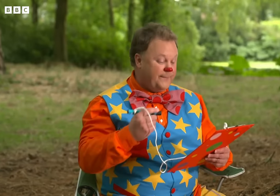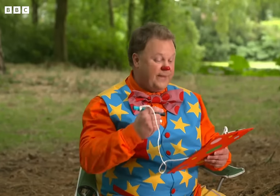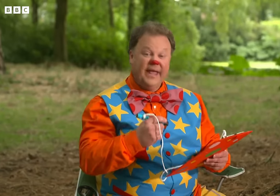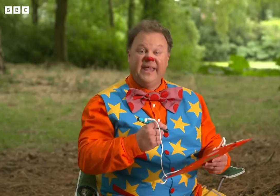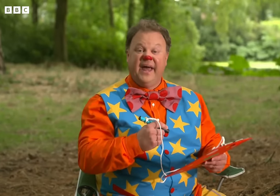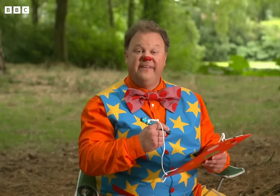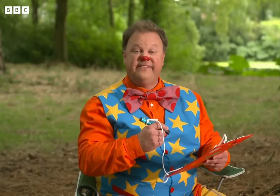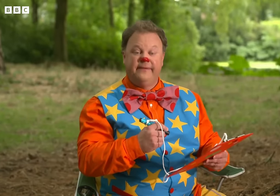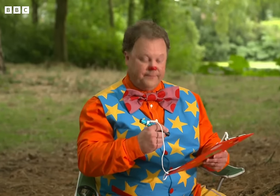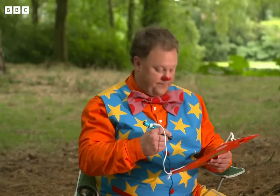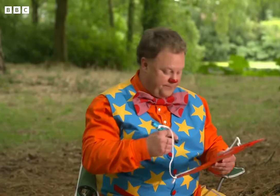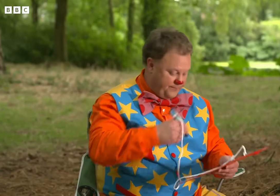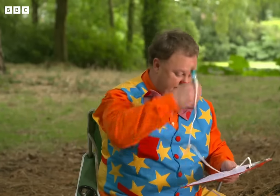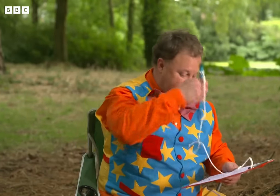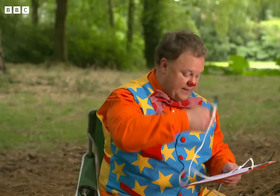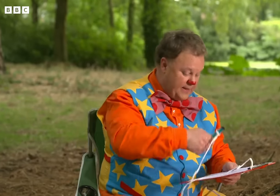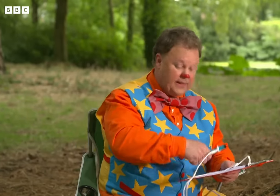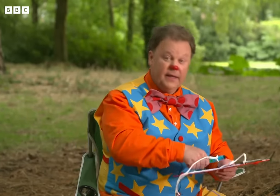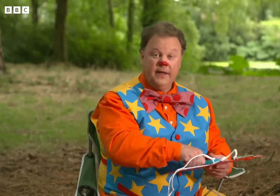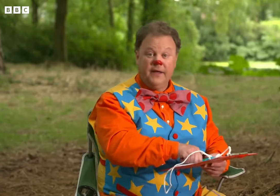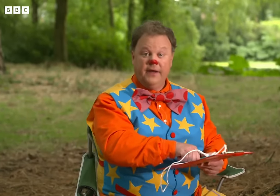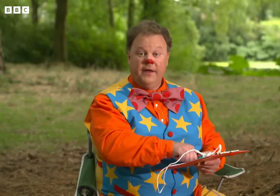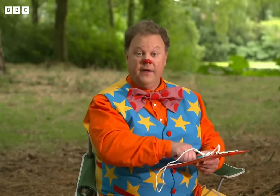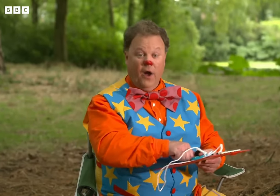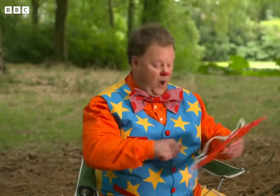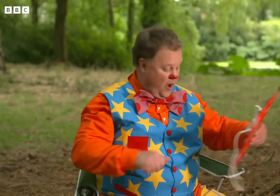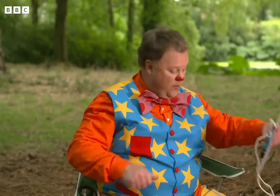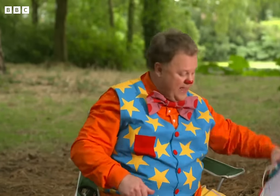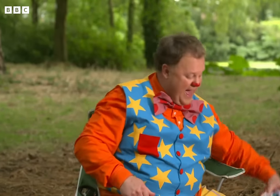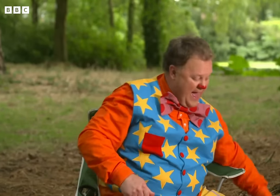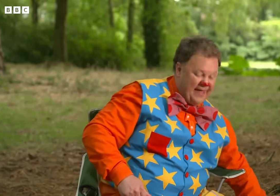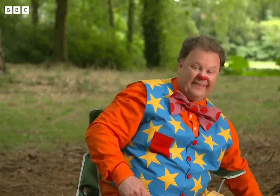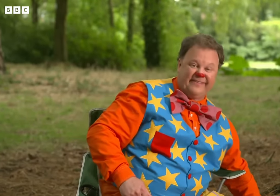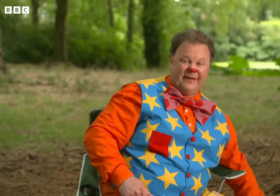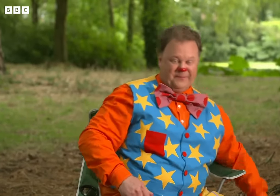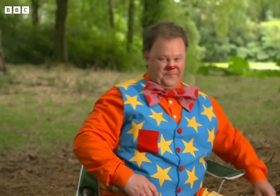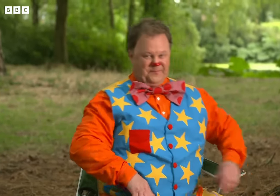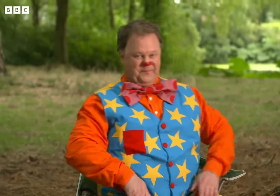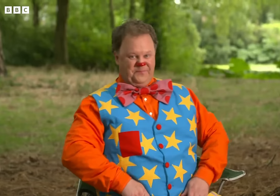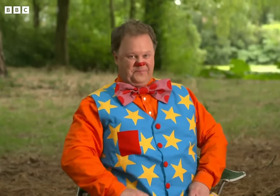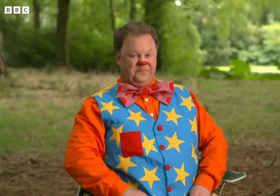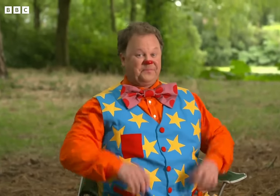Tumble? Yes? Can you show us the sign for rabbit? Oh, yes.